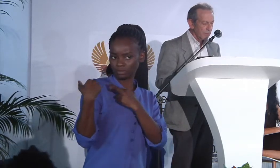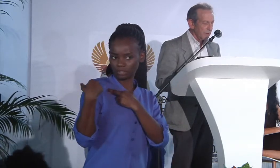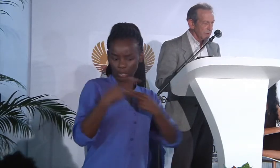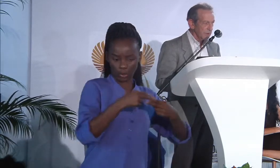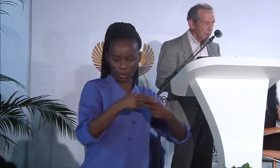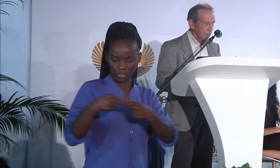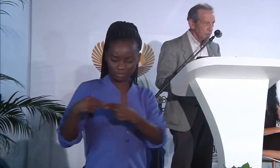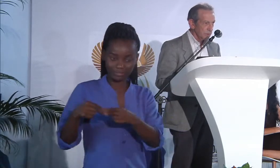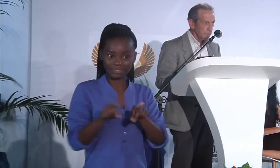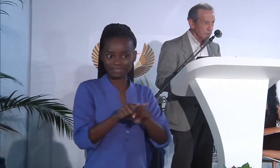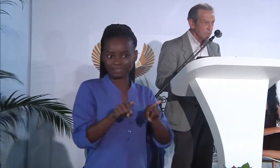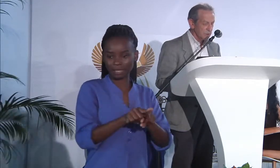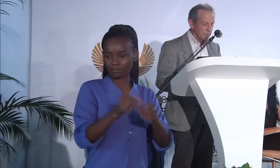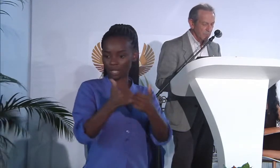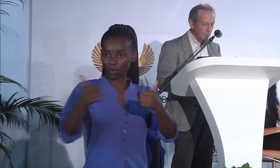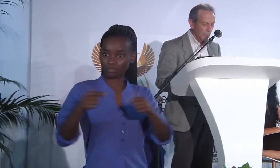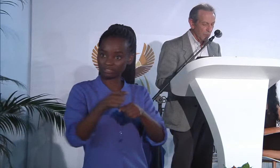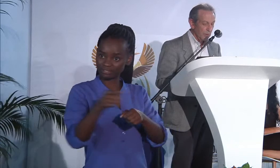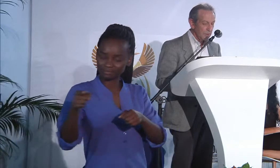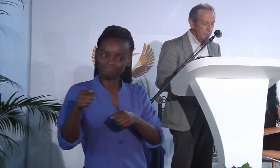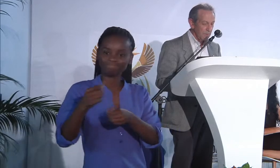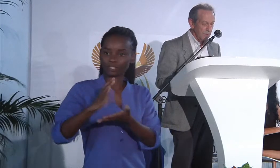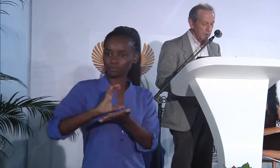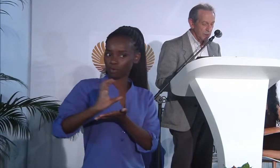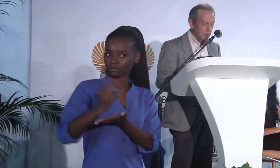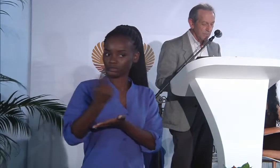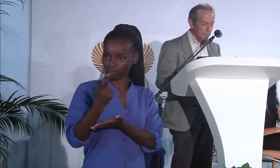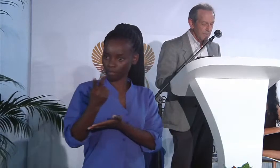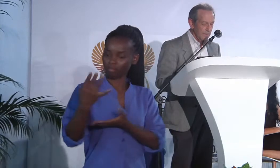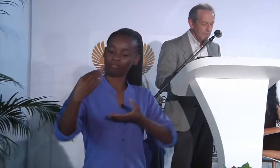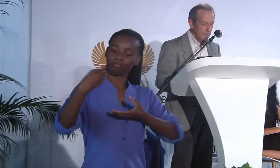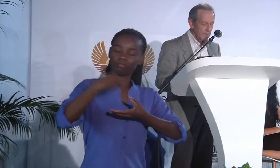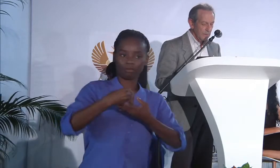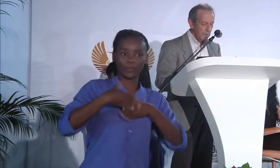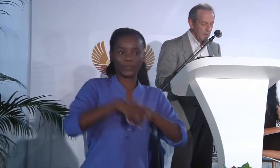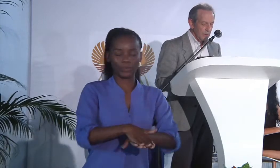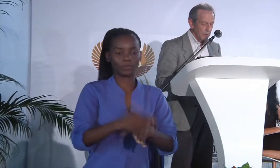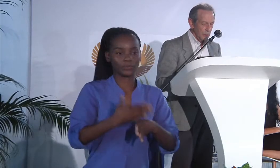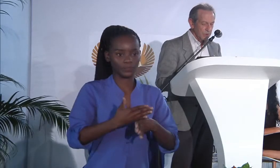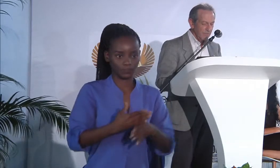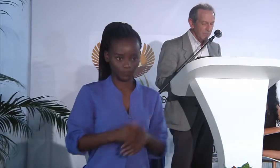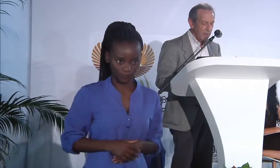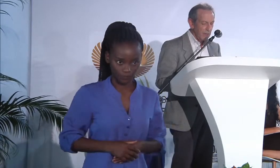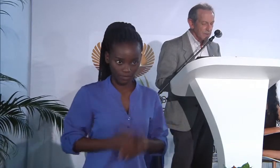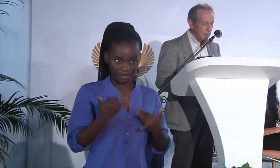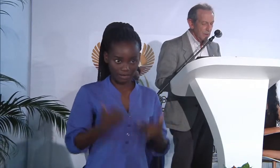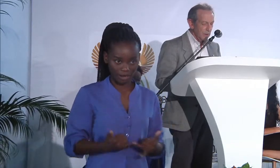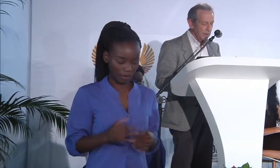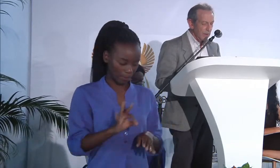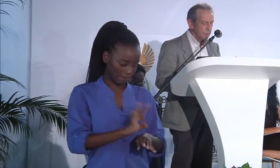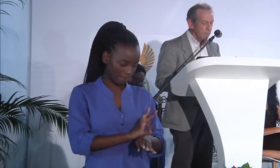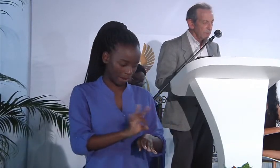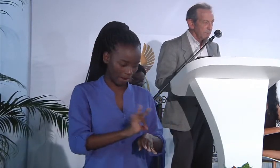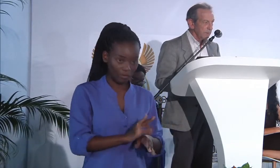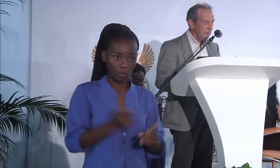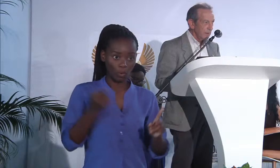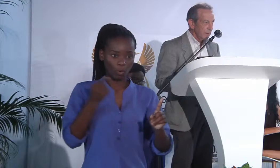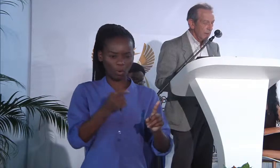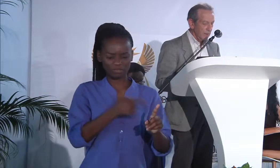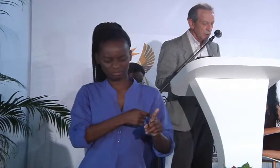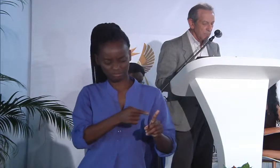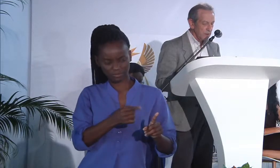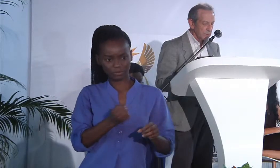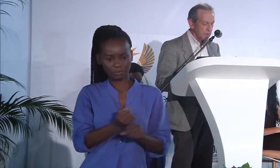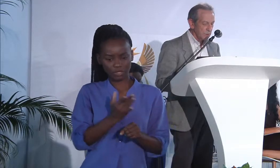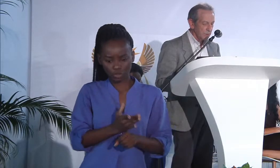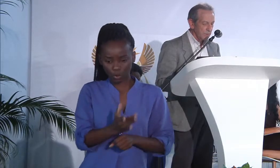other relevant stakeholders responsible for the implementation. The goals have plans on how to implement and how